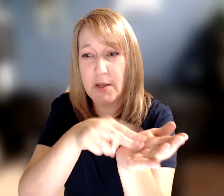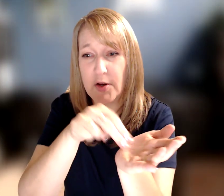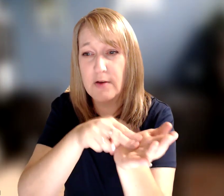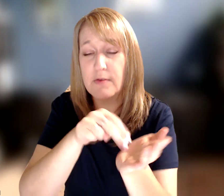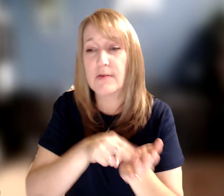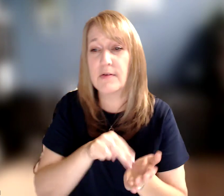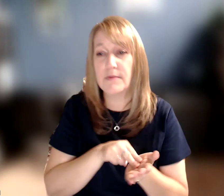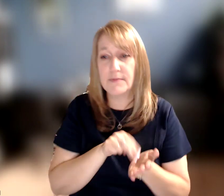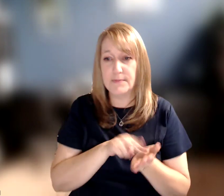butter.